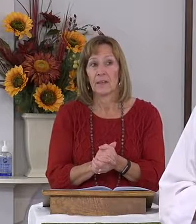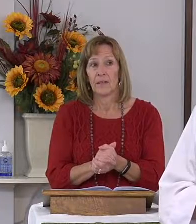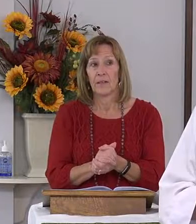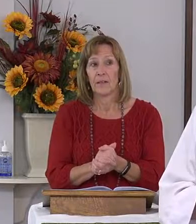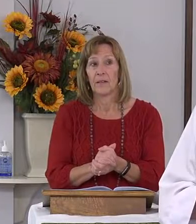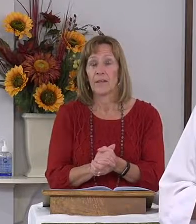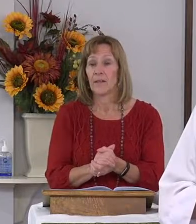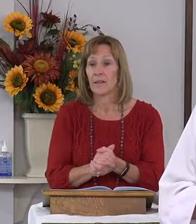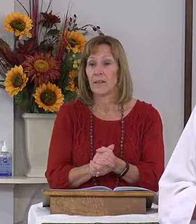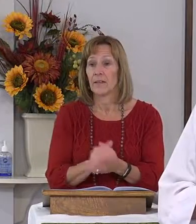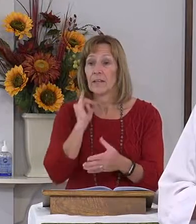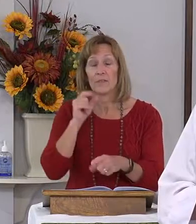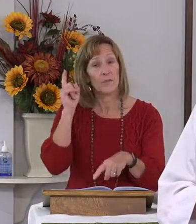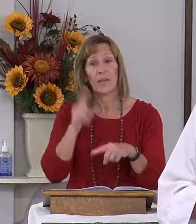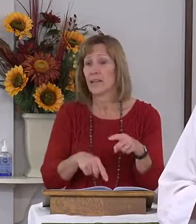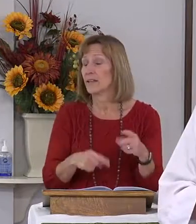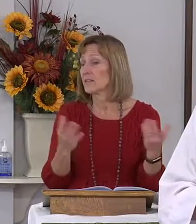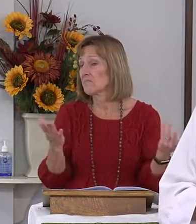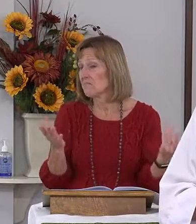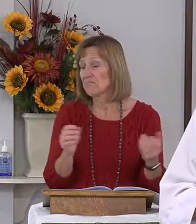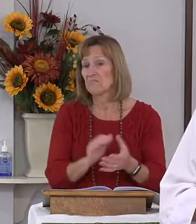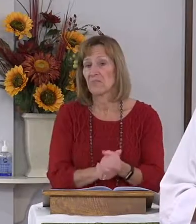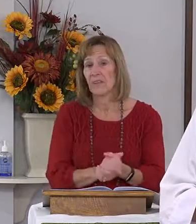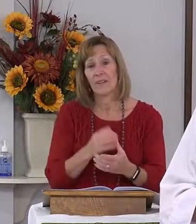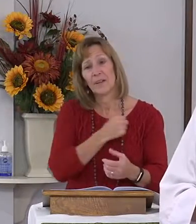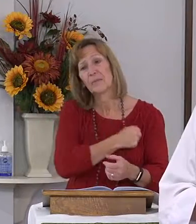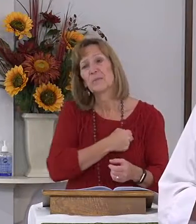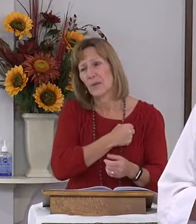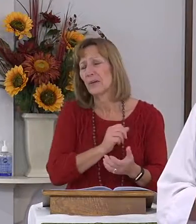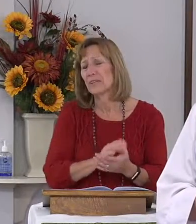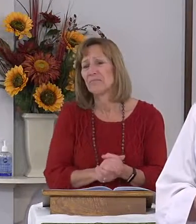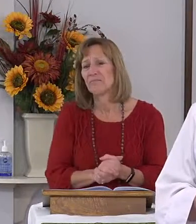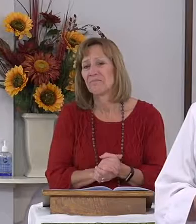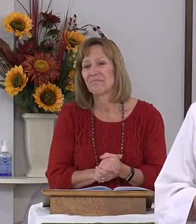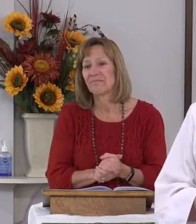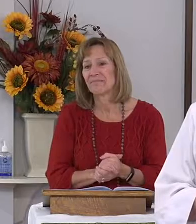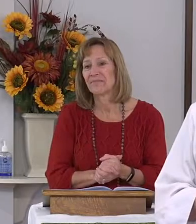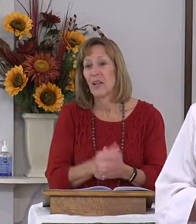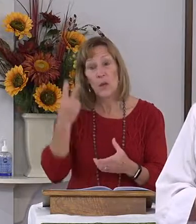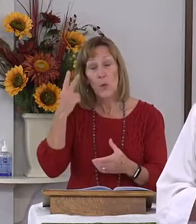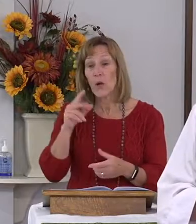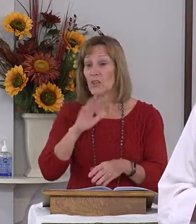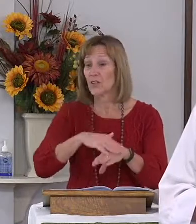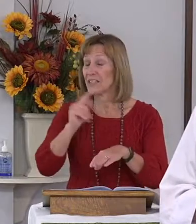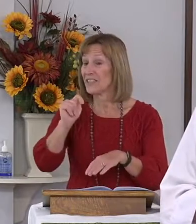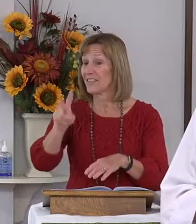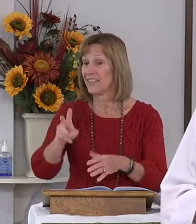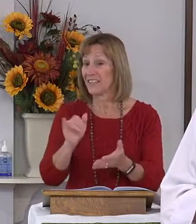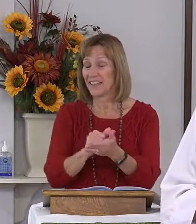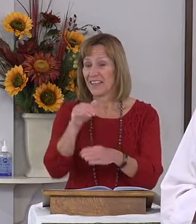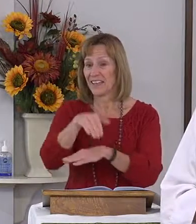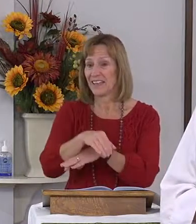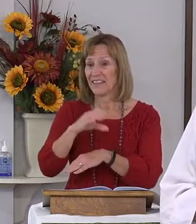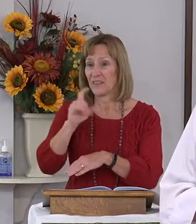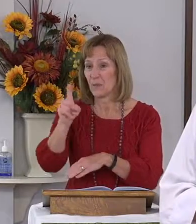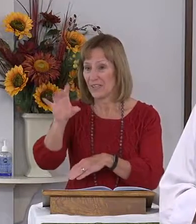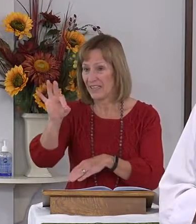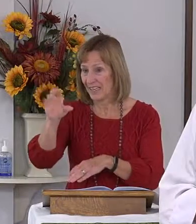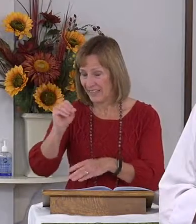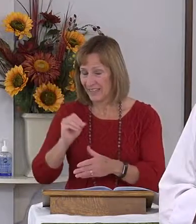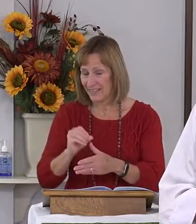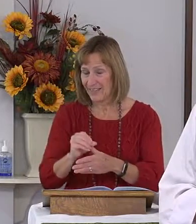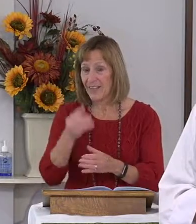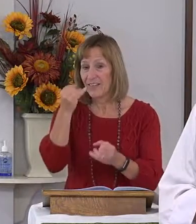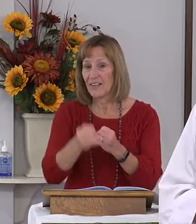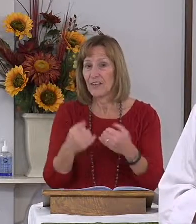Yes, and if you can't, I'm sorry. Catch us on TV that night.